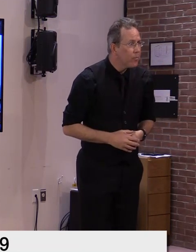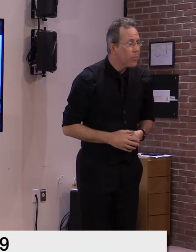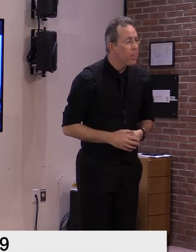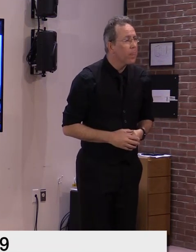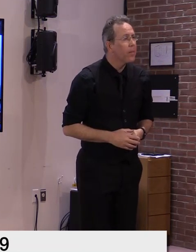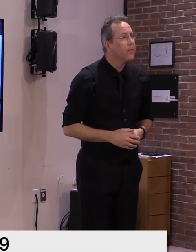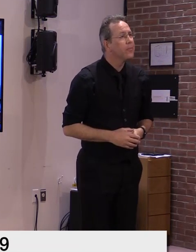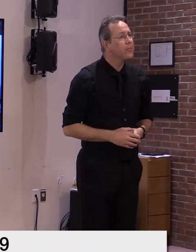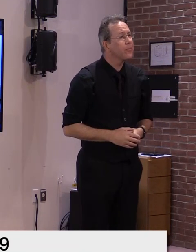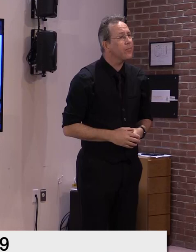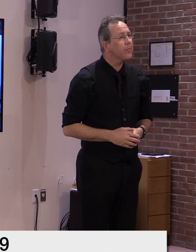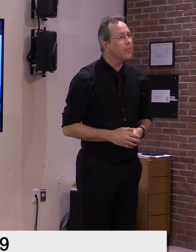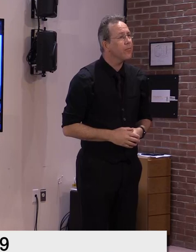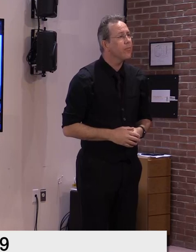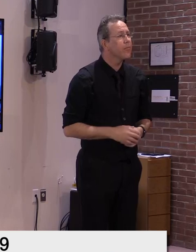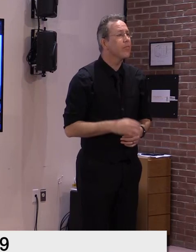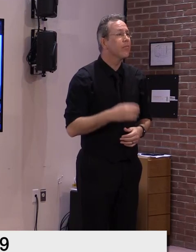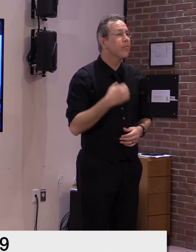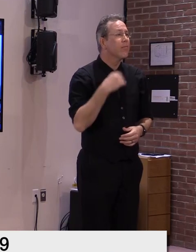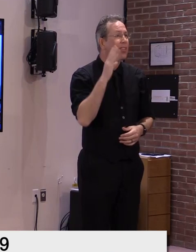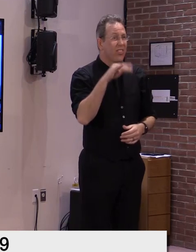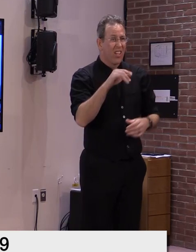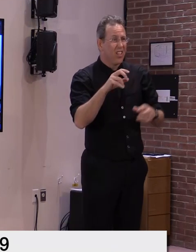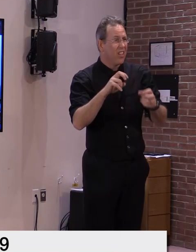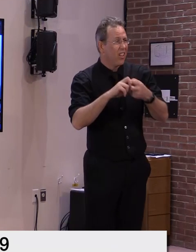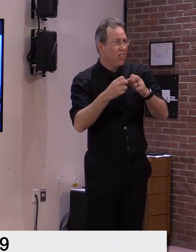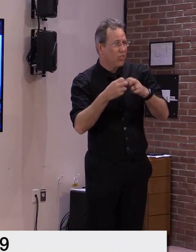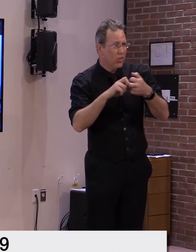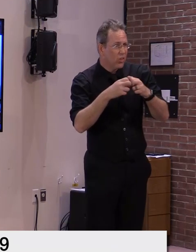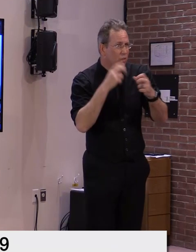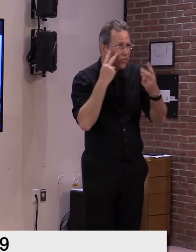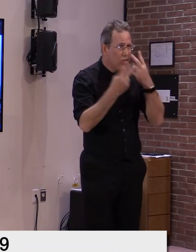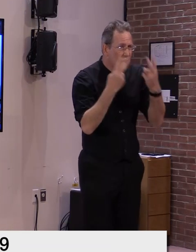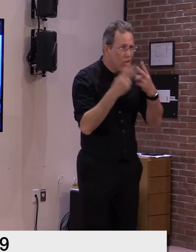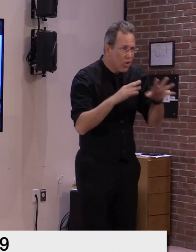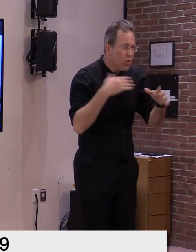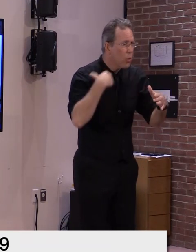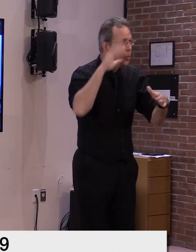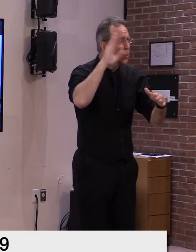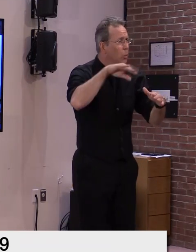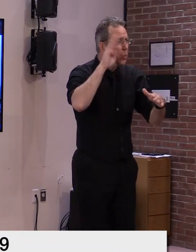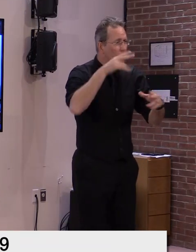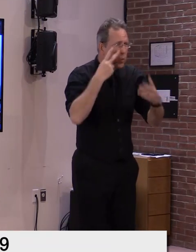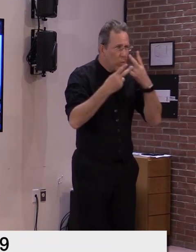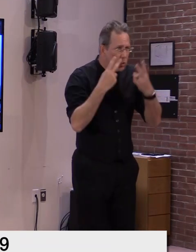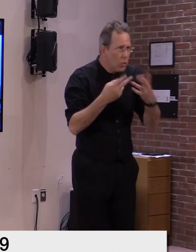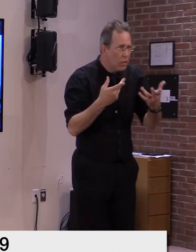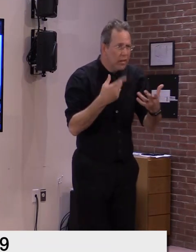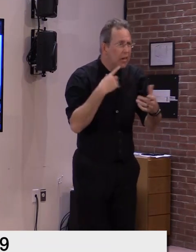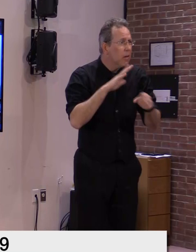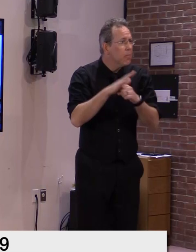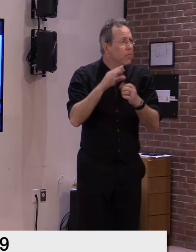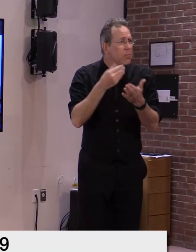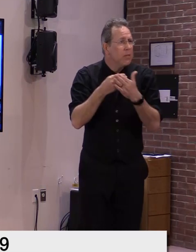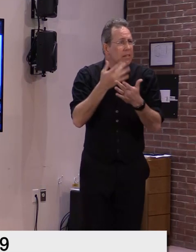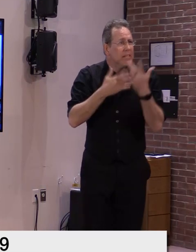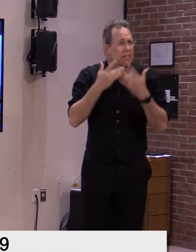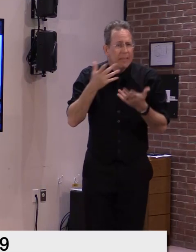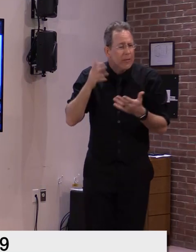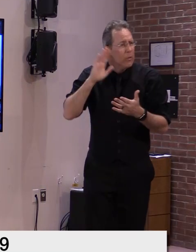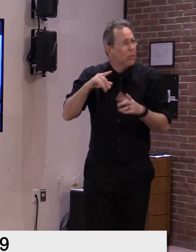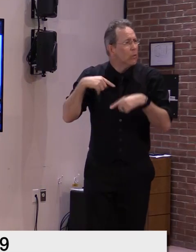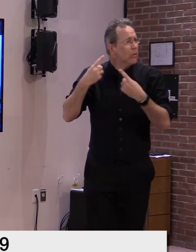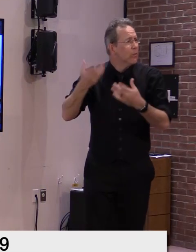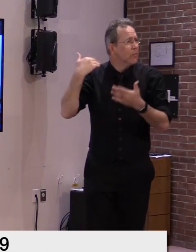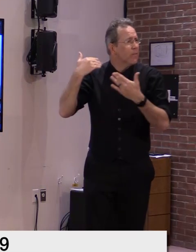had and the chronic problems we've had with summer programming, inadequate funding, after-school program, of what we were